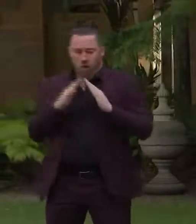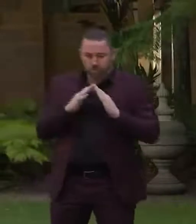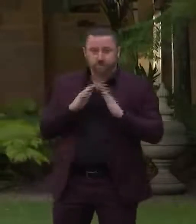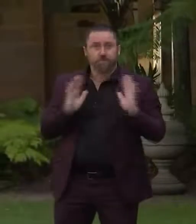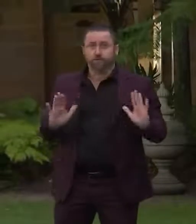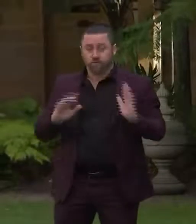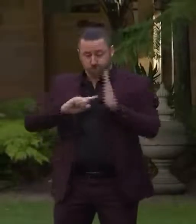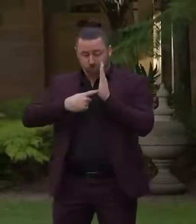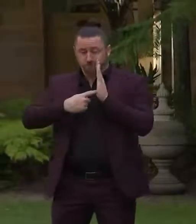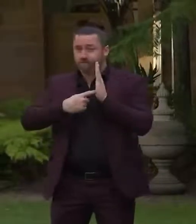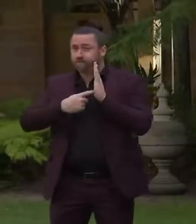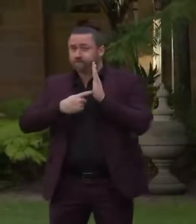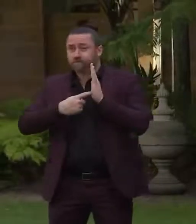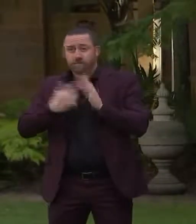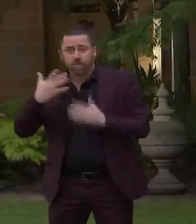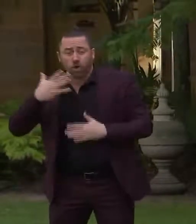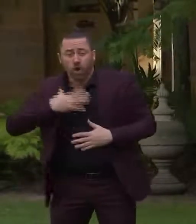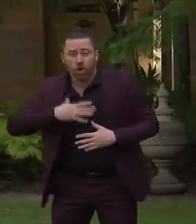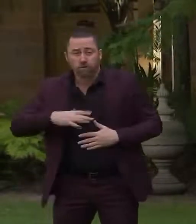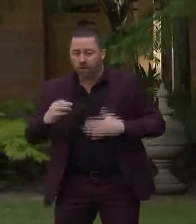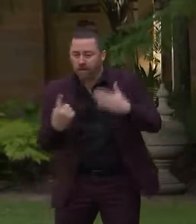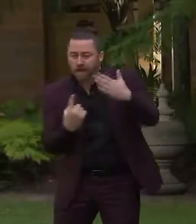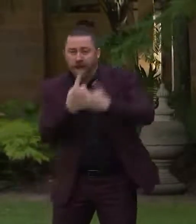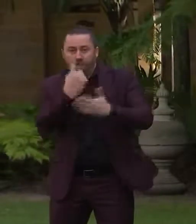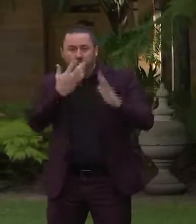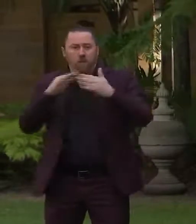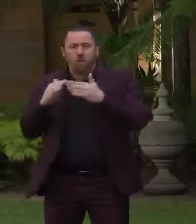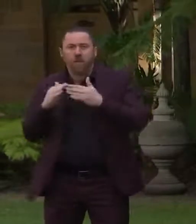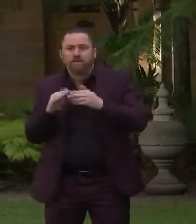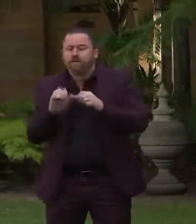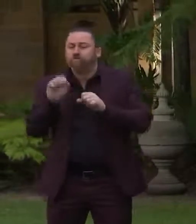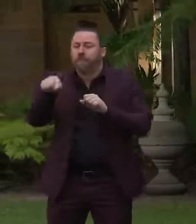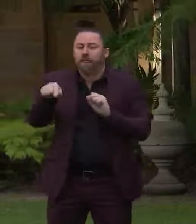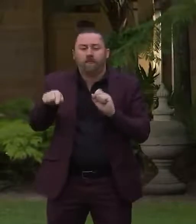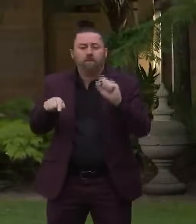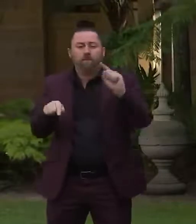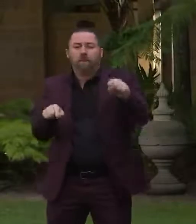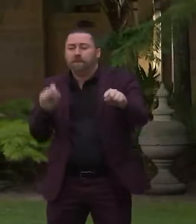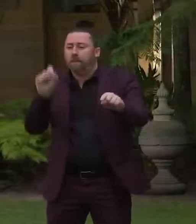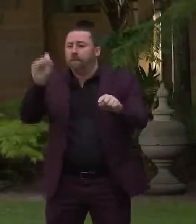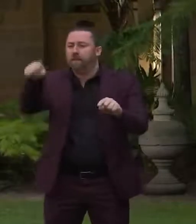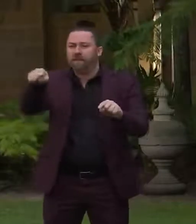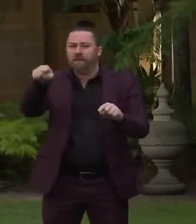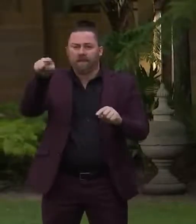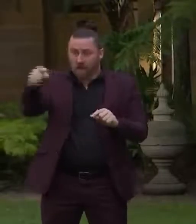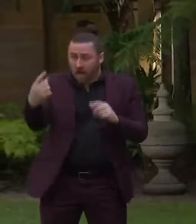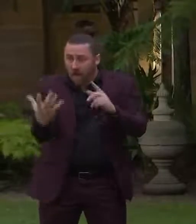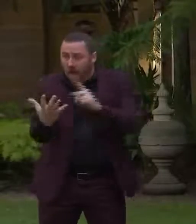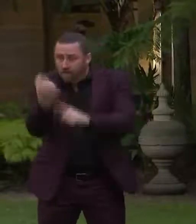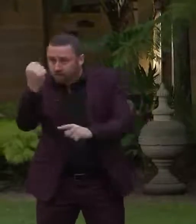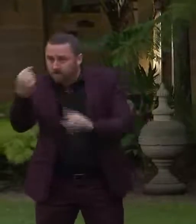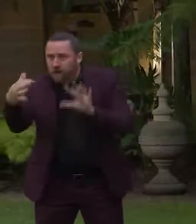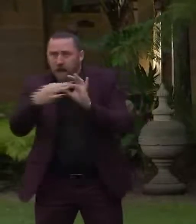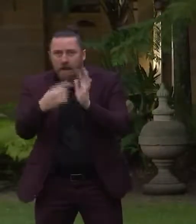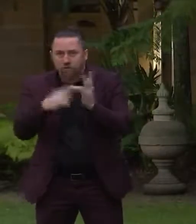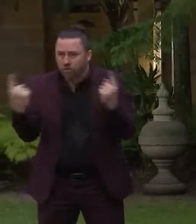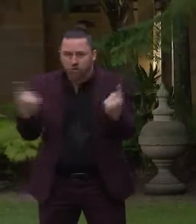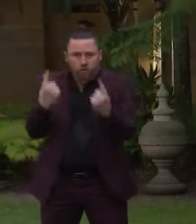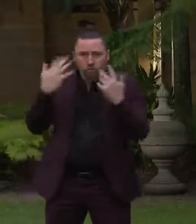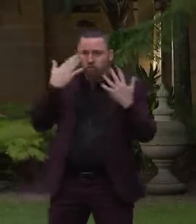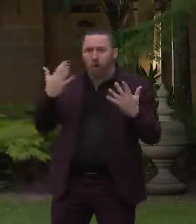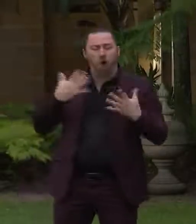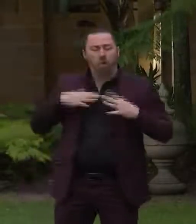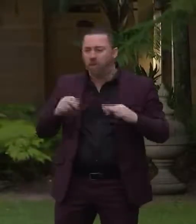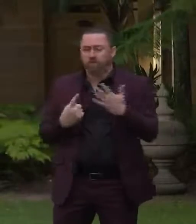out any unlinked community transmission of COVID in our community. But the signs are very, very